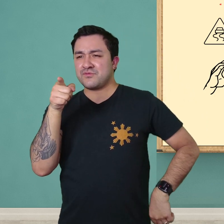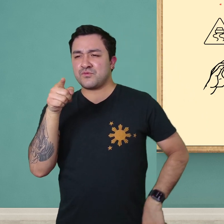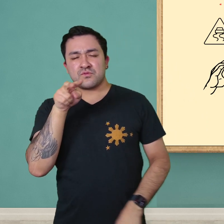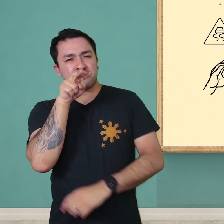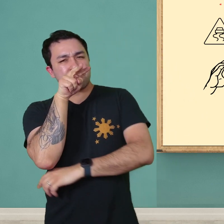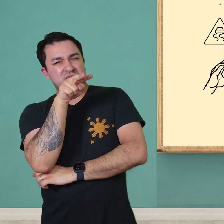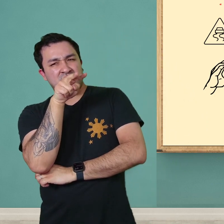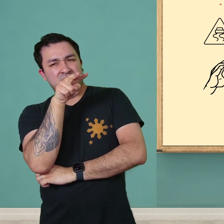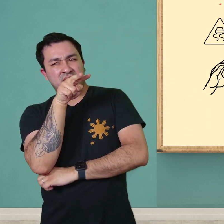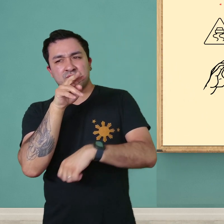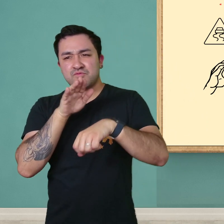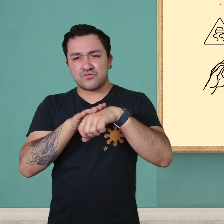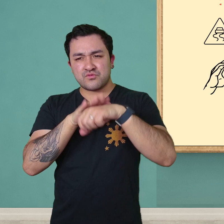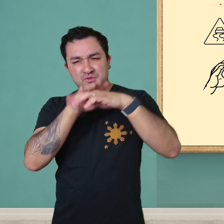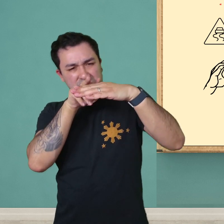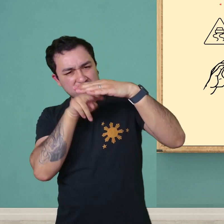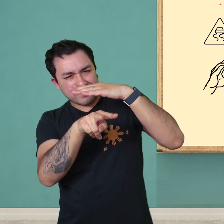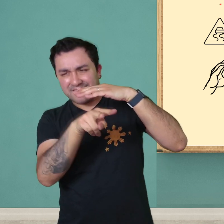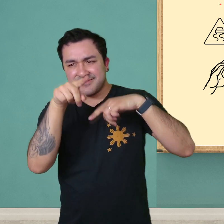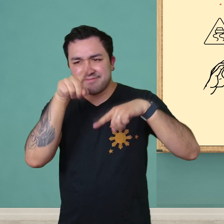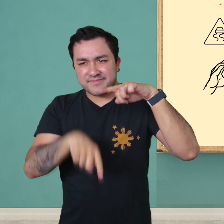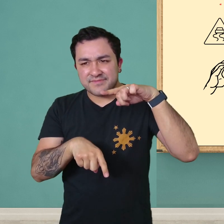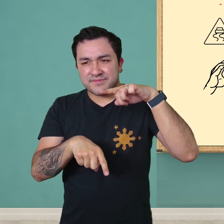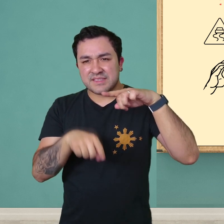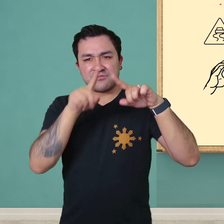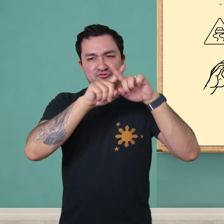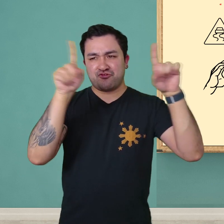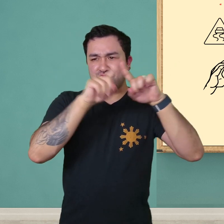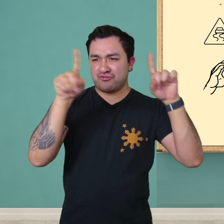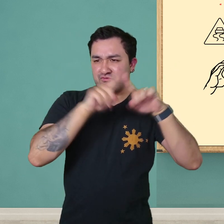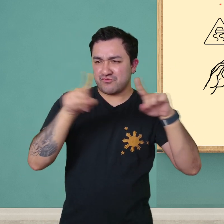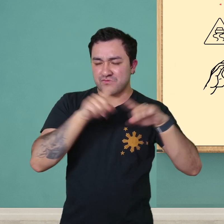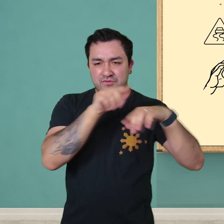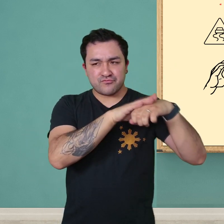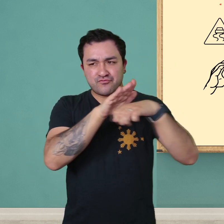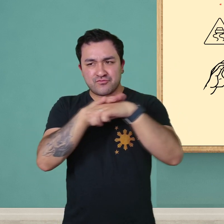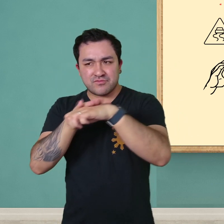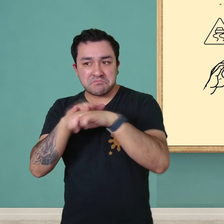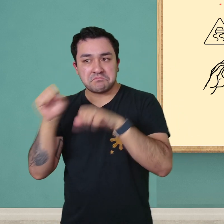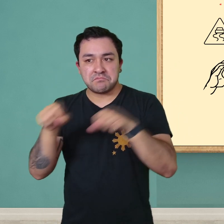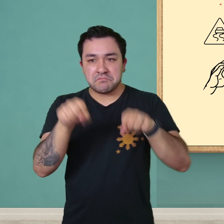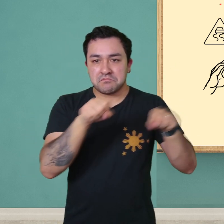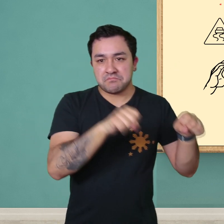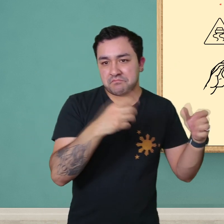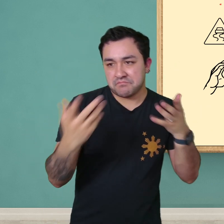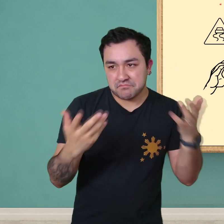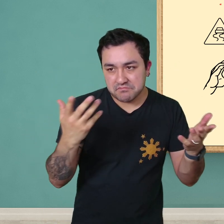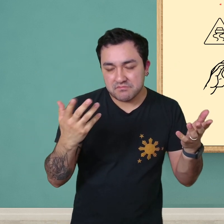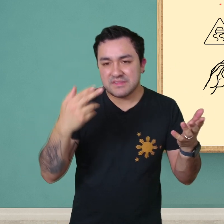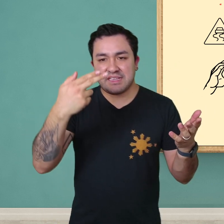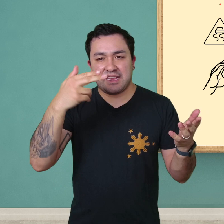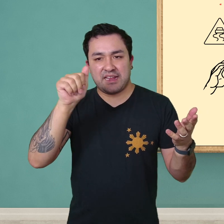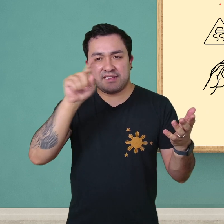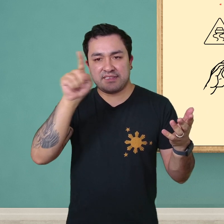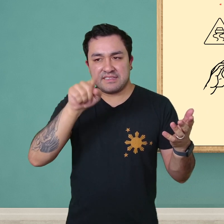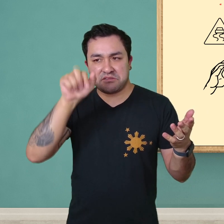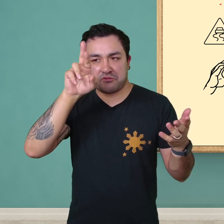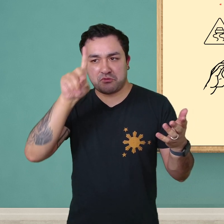These are the 6 arbitrary symbols. The warning sign in this grouping indicates a potential hazard. But that hazard is